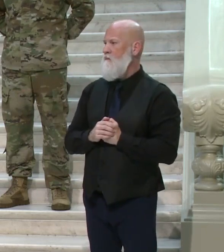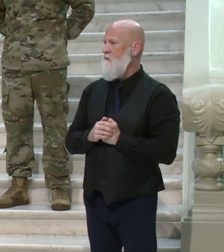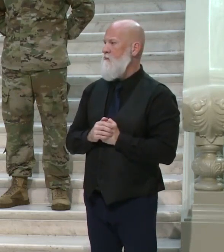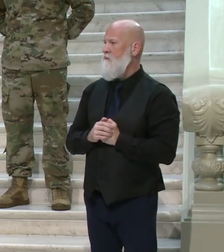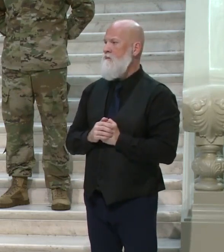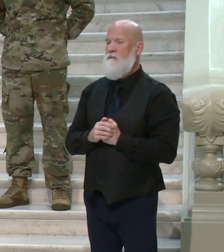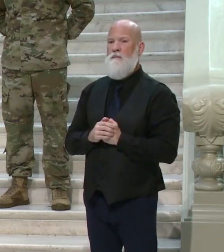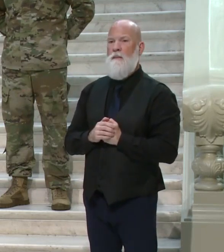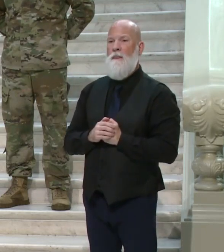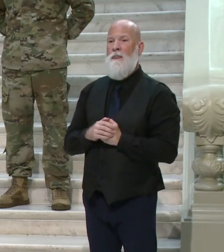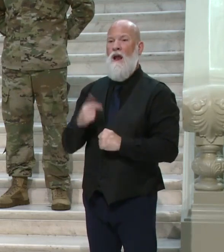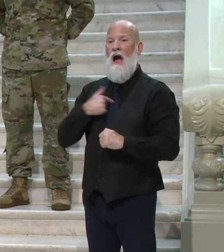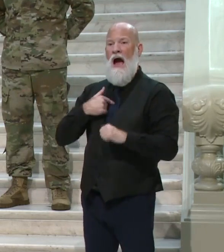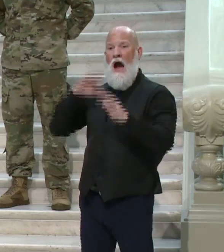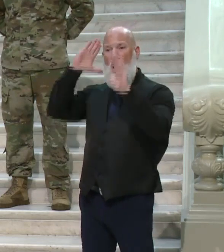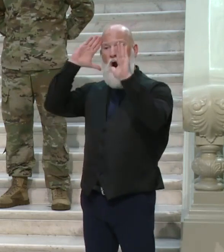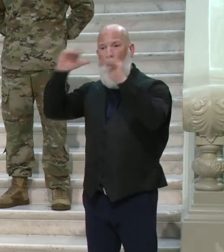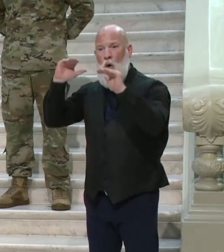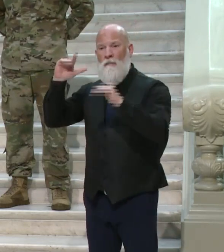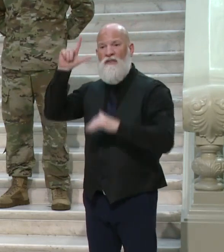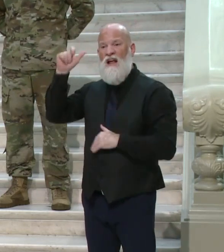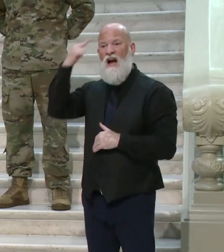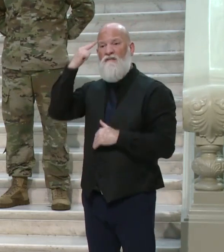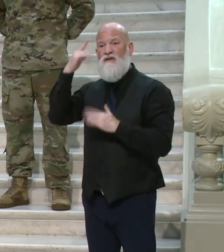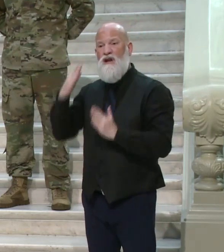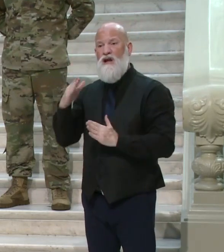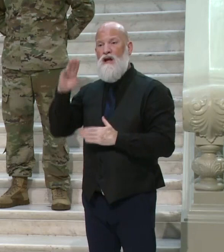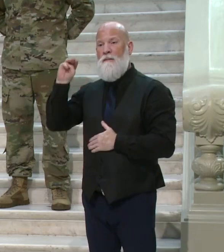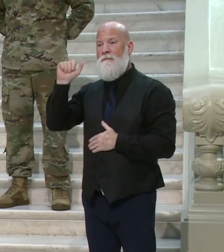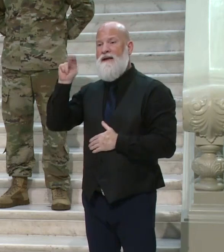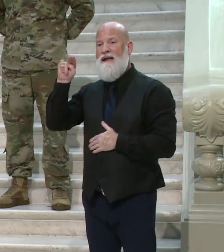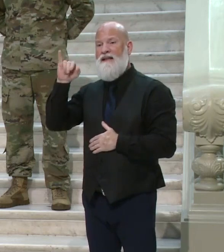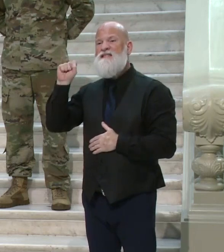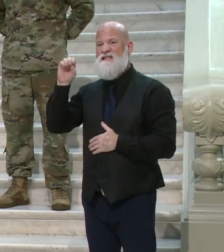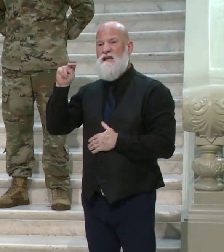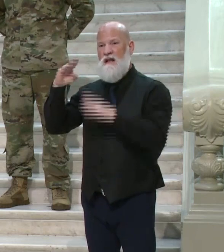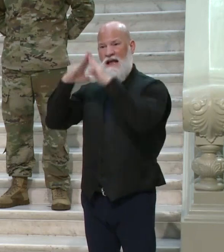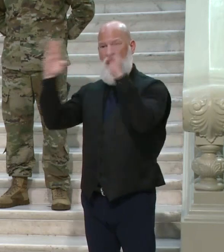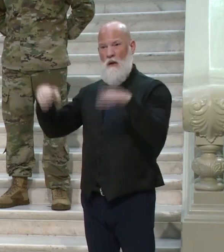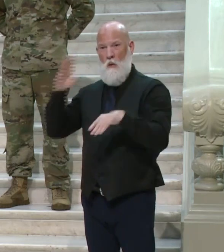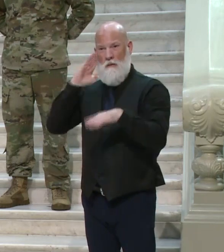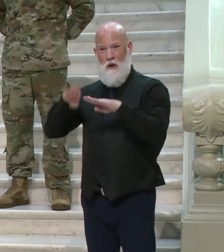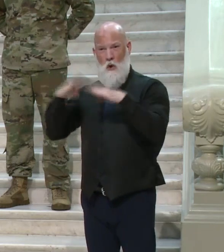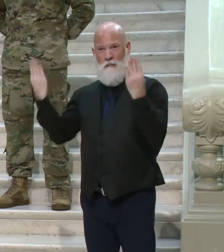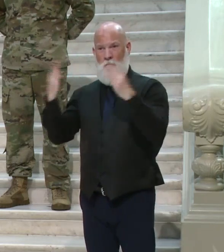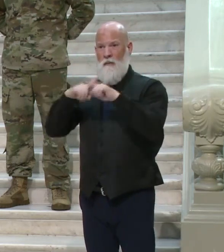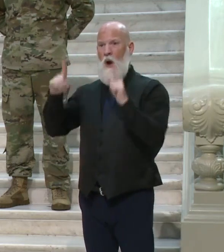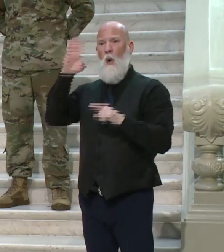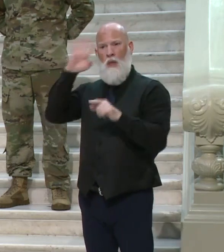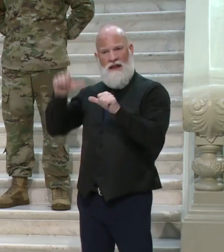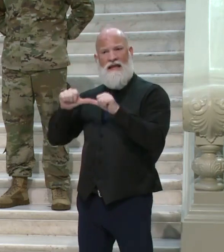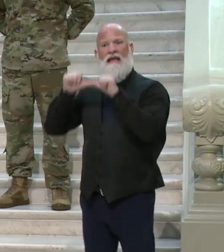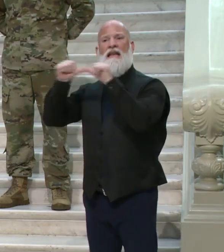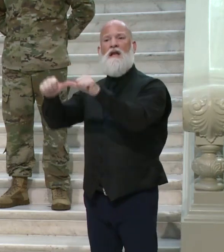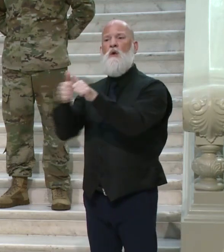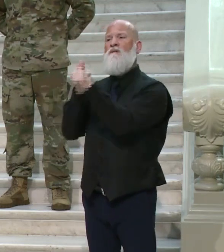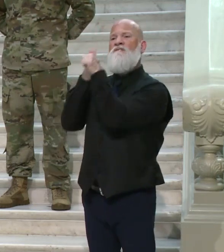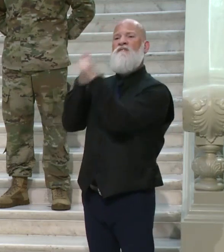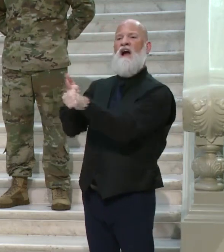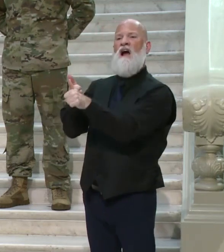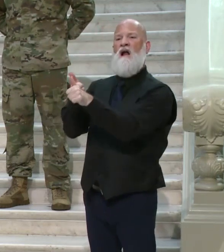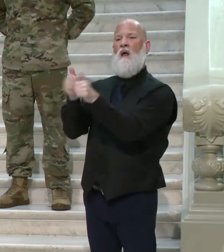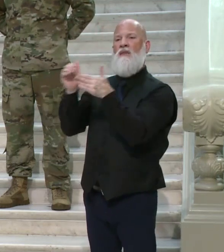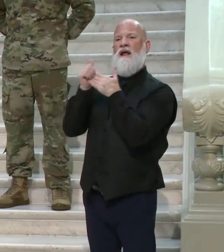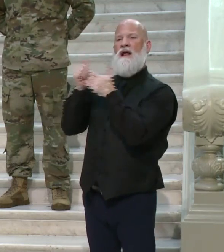governor's mansion will be open to tours sooner rather than later, but we're going to continue to follow the guidance that our team